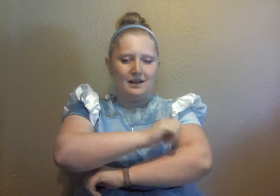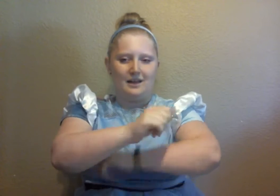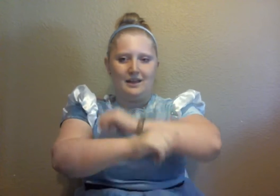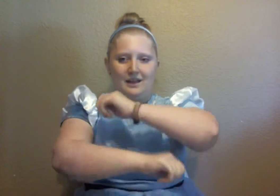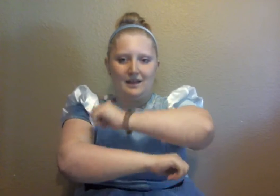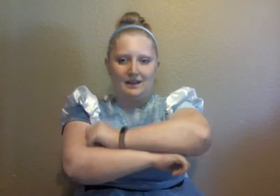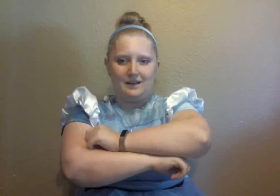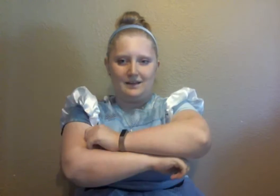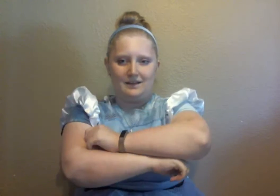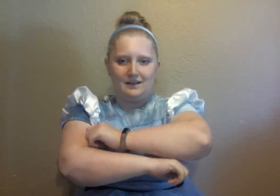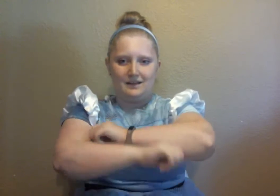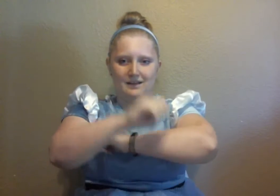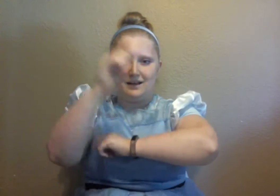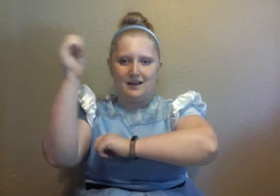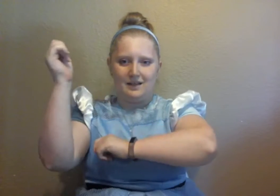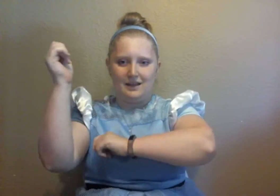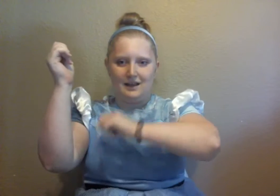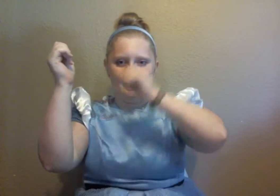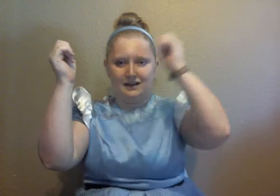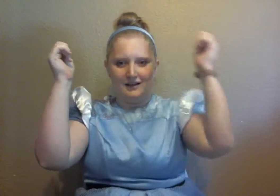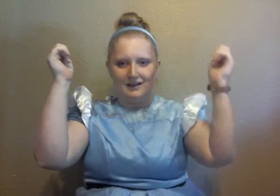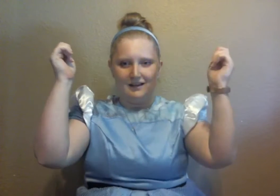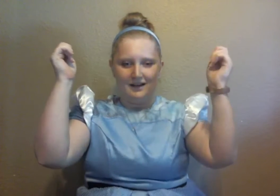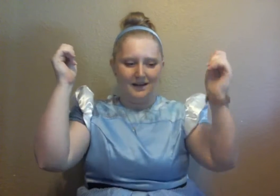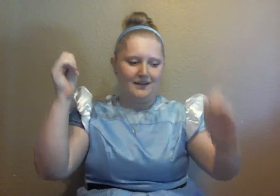and then like this, and then like this.